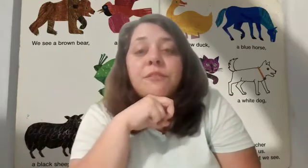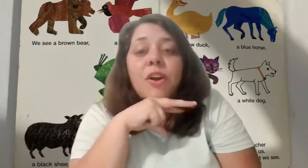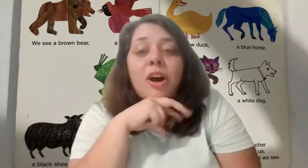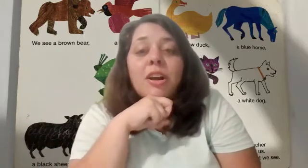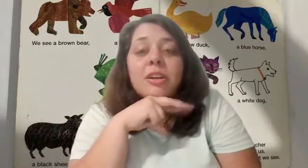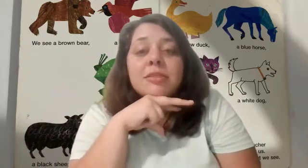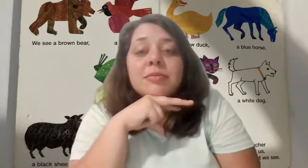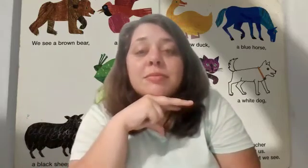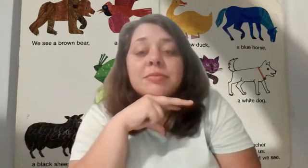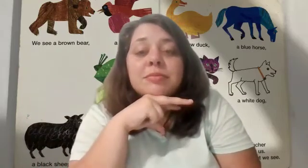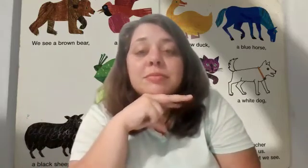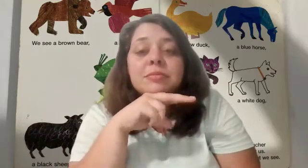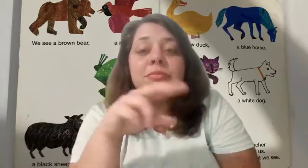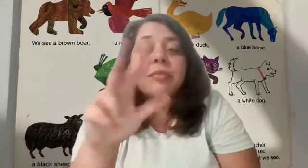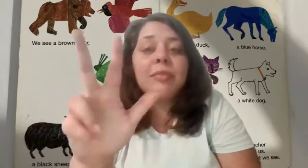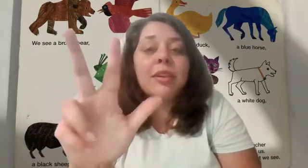frog,